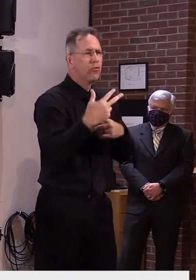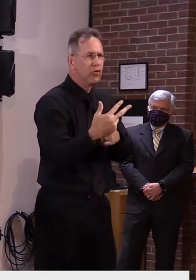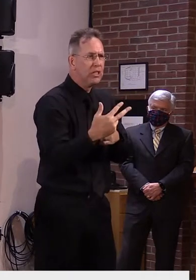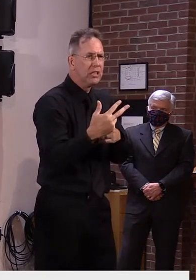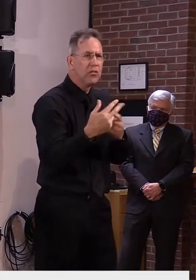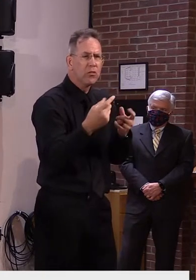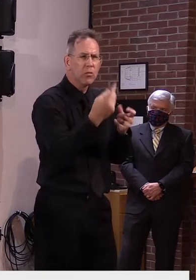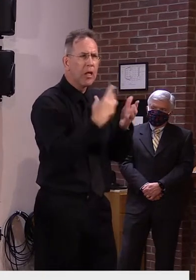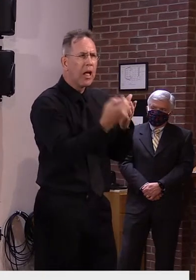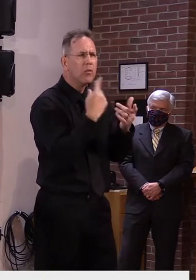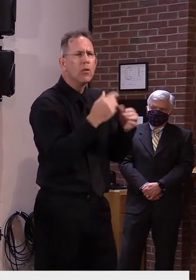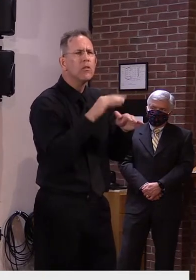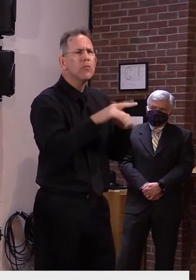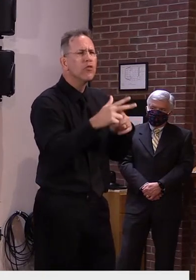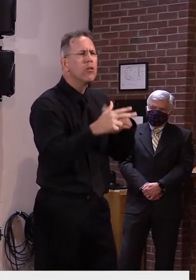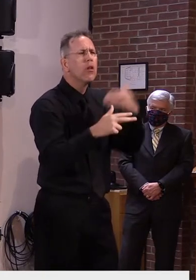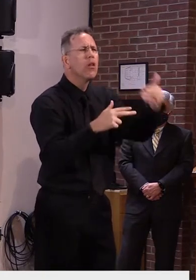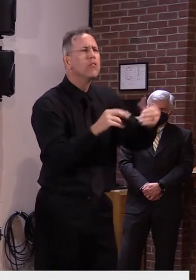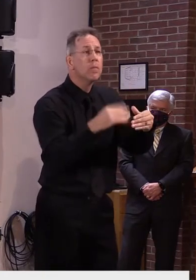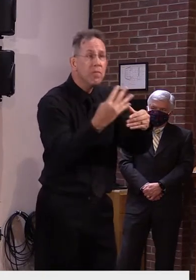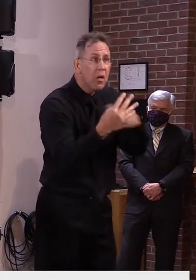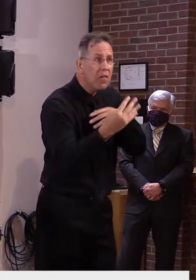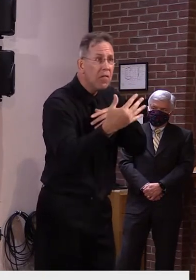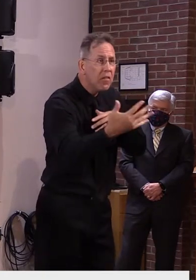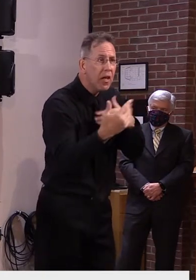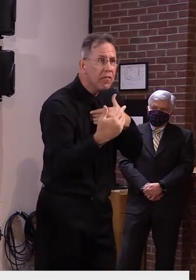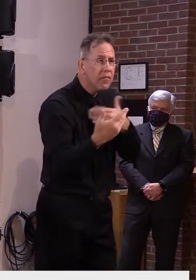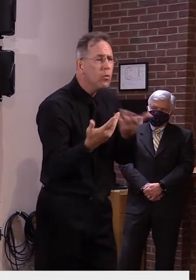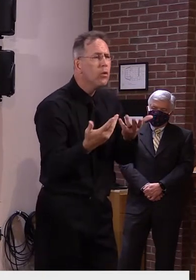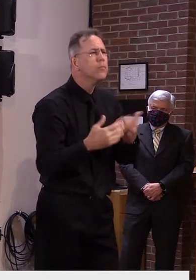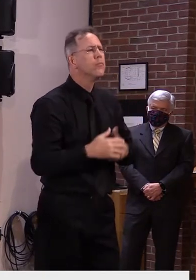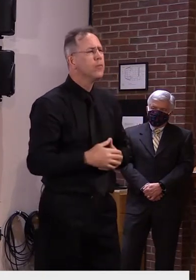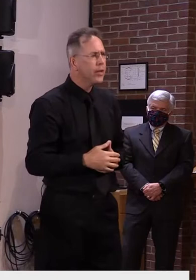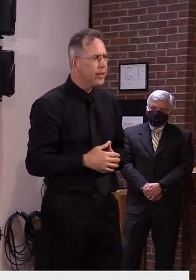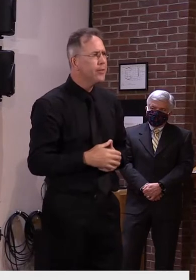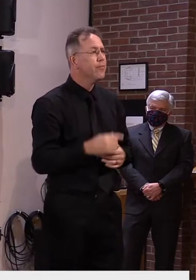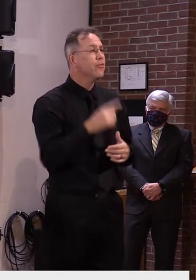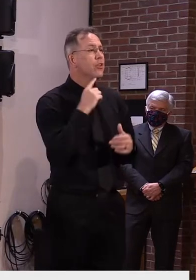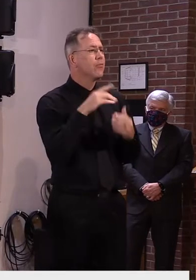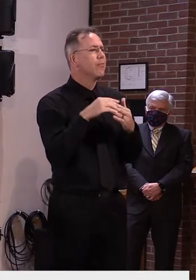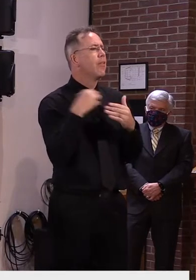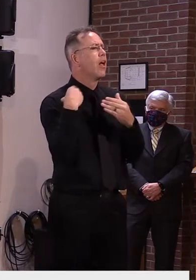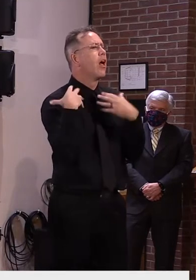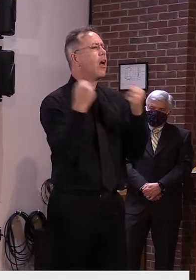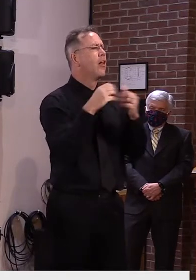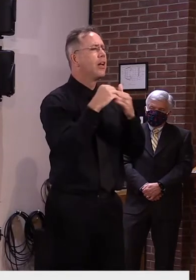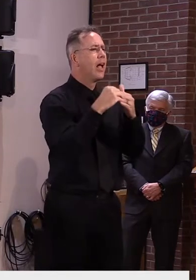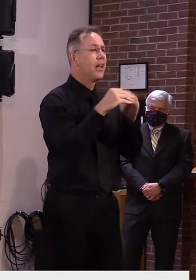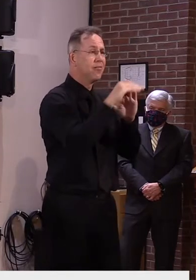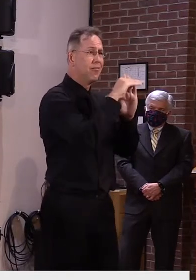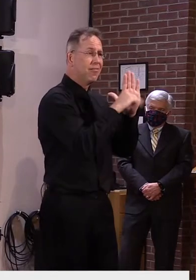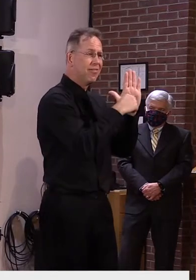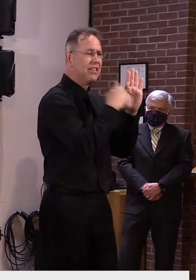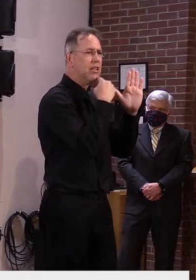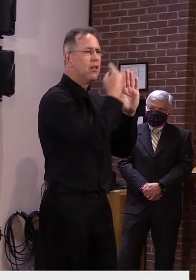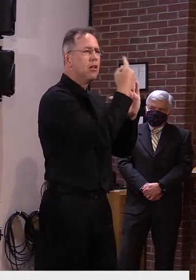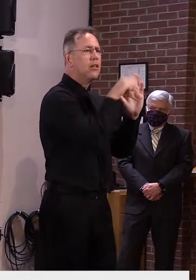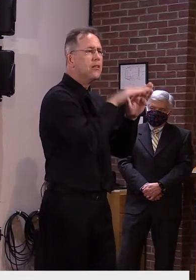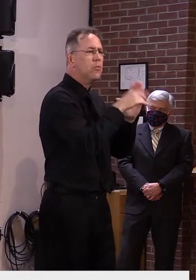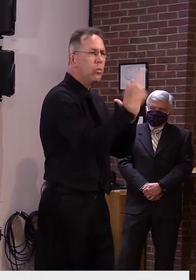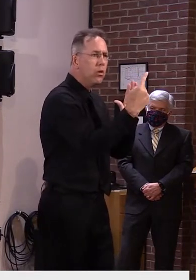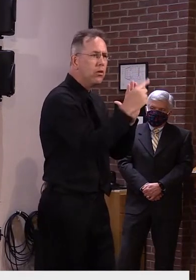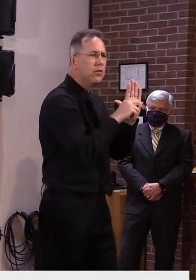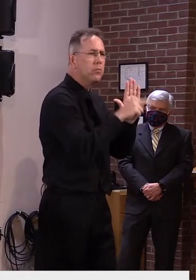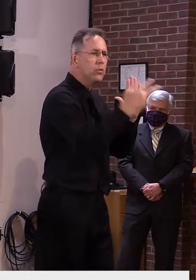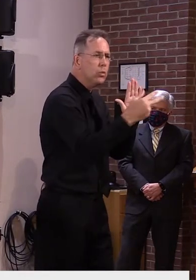step four, step five. Our health guidance only has three steps. Step one is when the state closes all schools